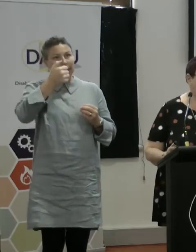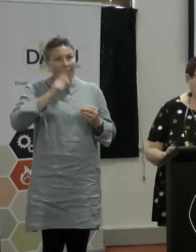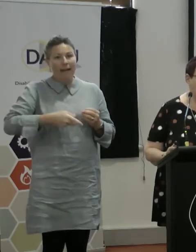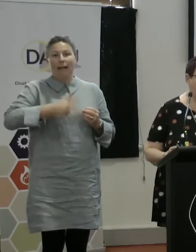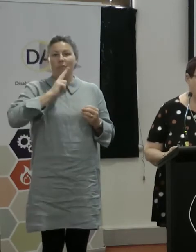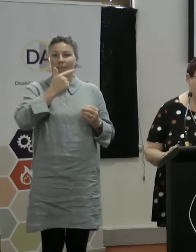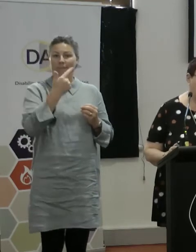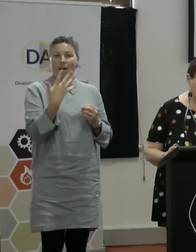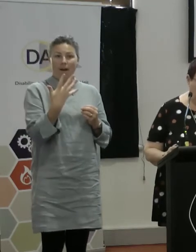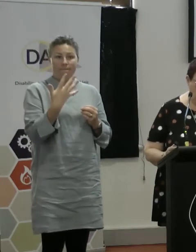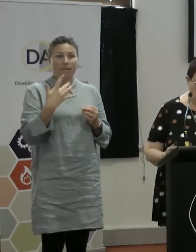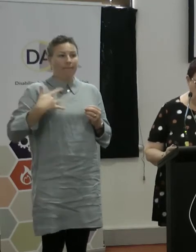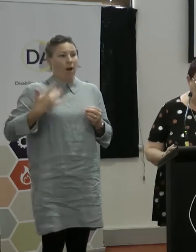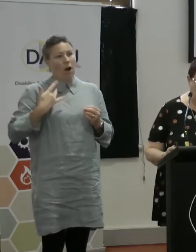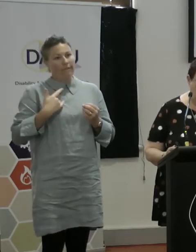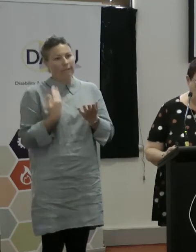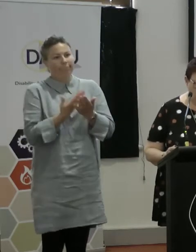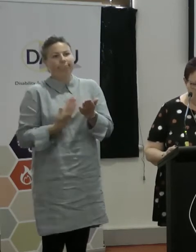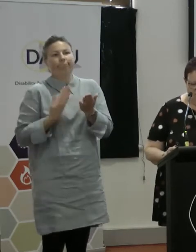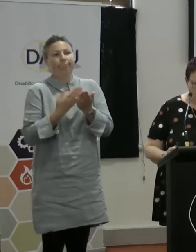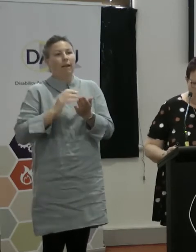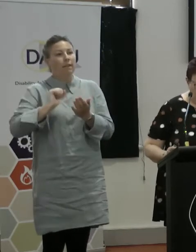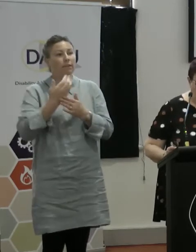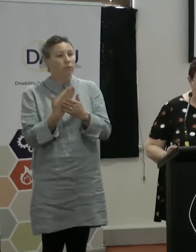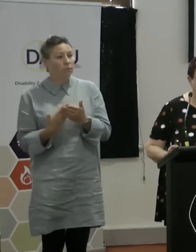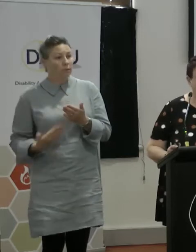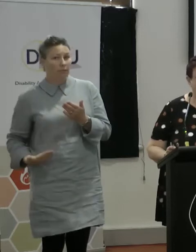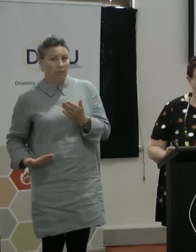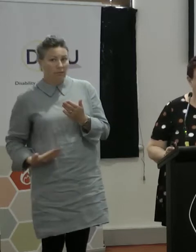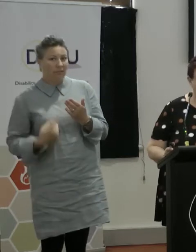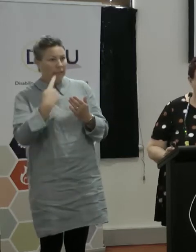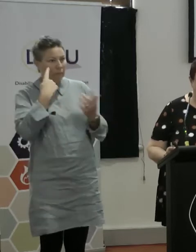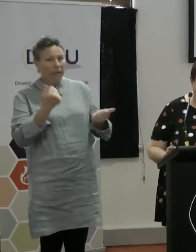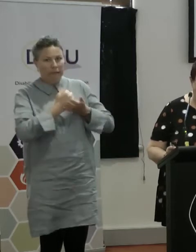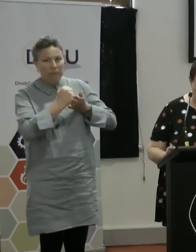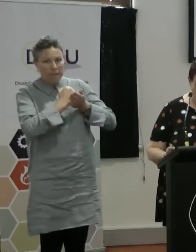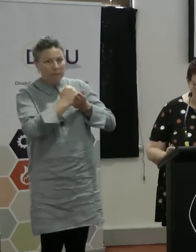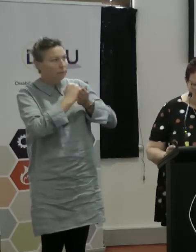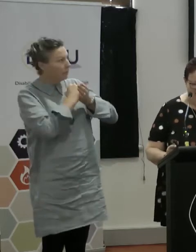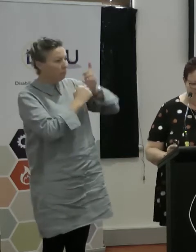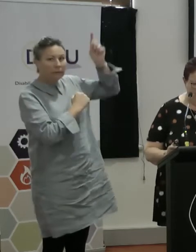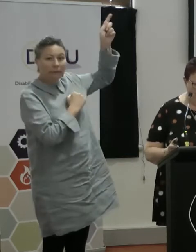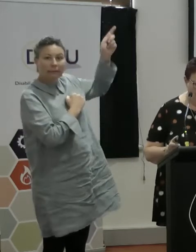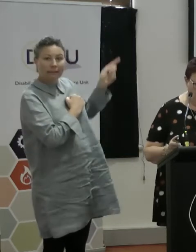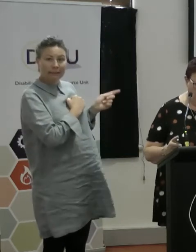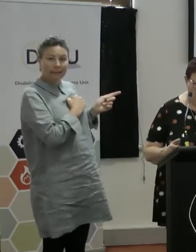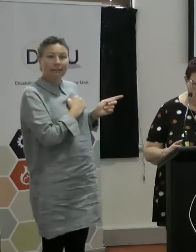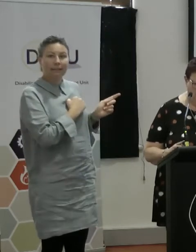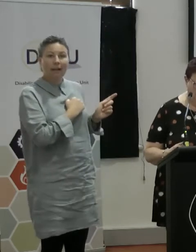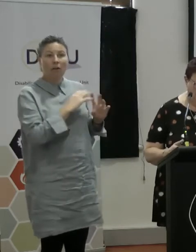made submissions. Of those, and there's a lot of statistics up there that you can see, and of those